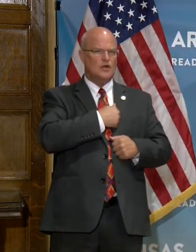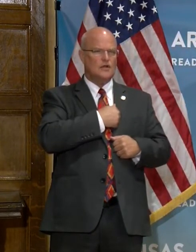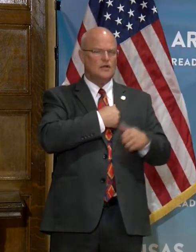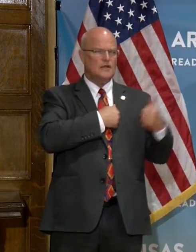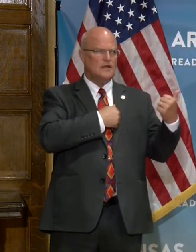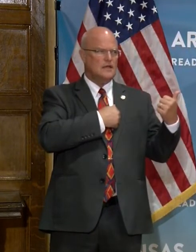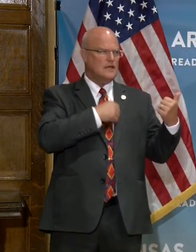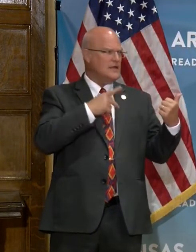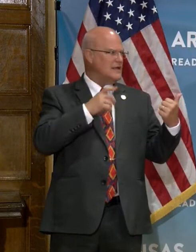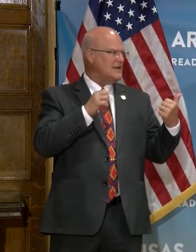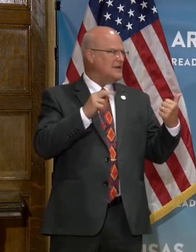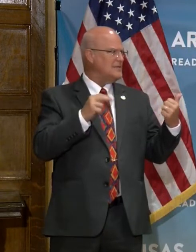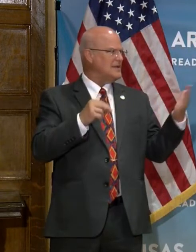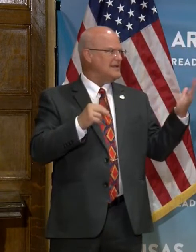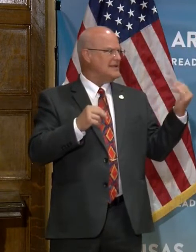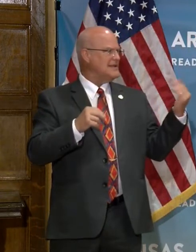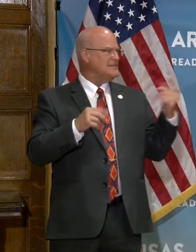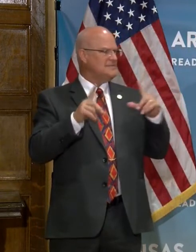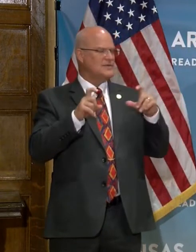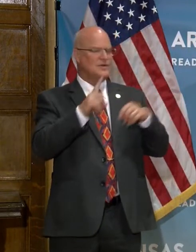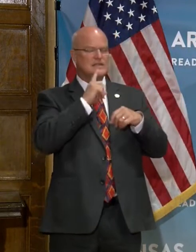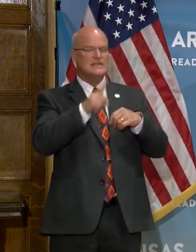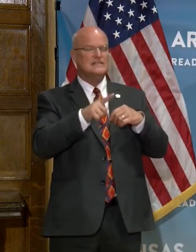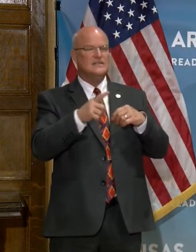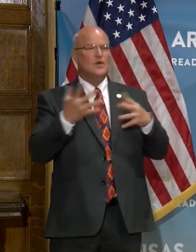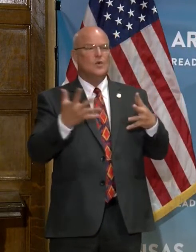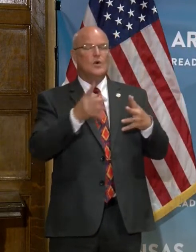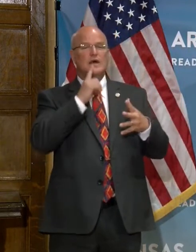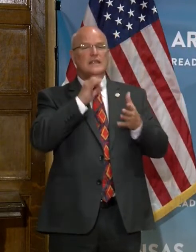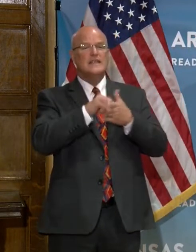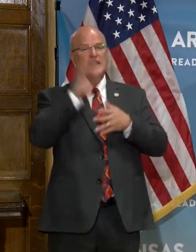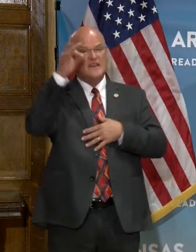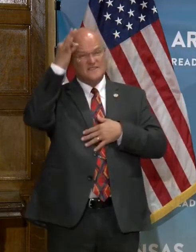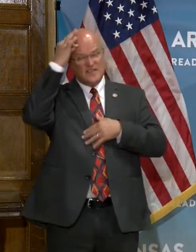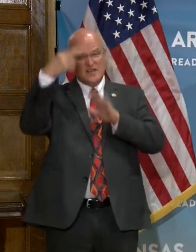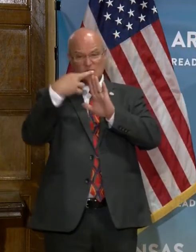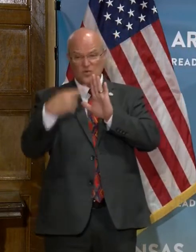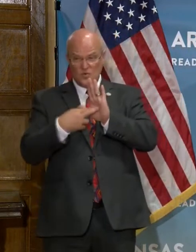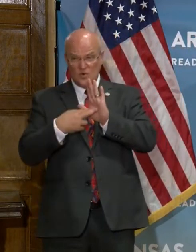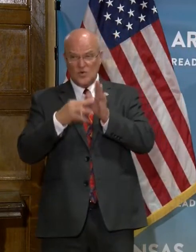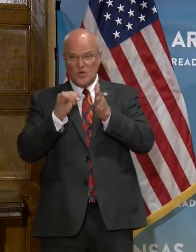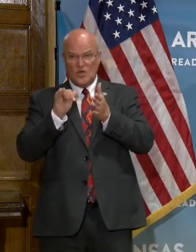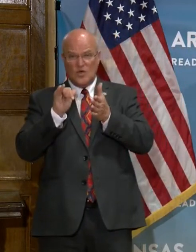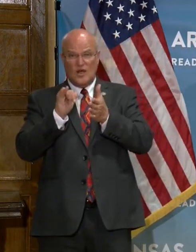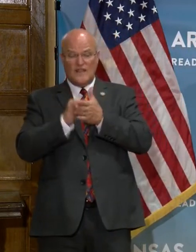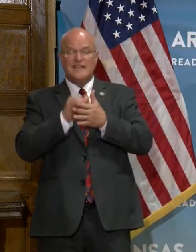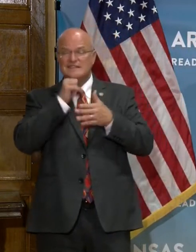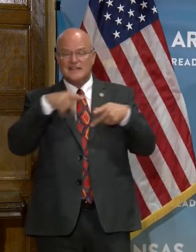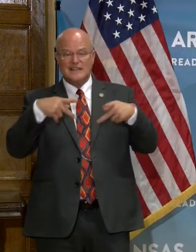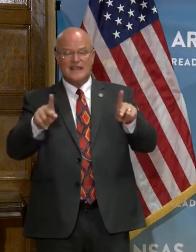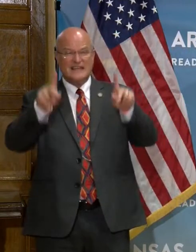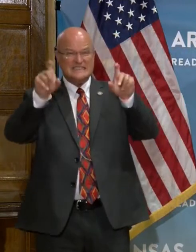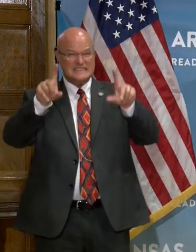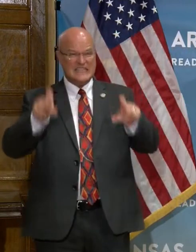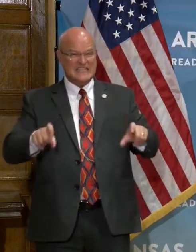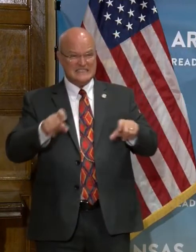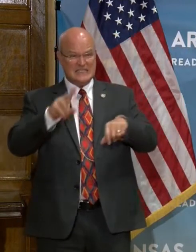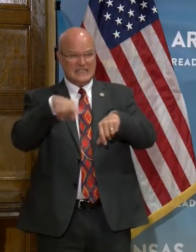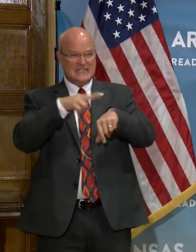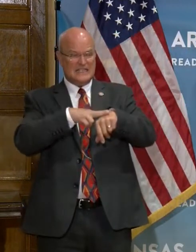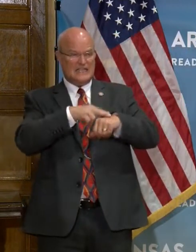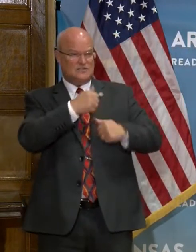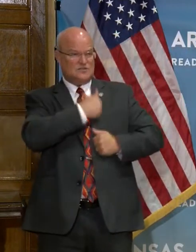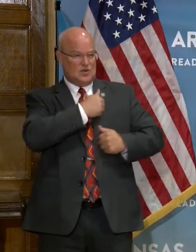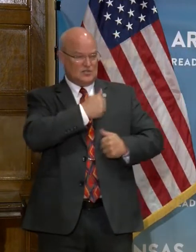Penn, could you come up? The question is what is that federal rule that does not allow testing of every National